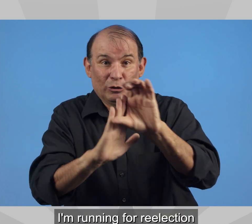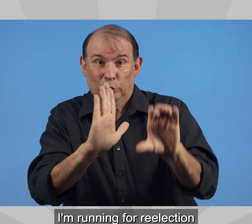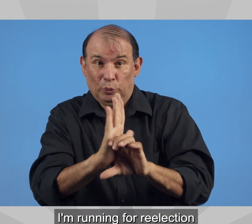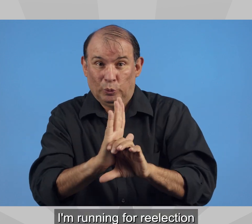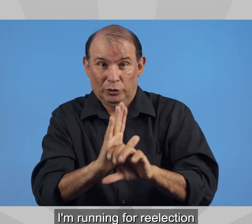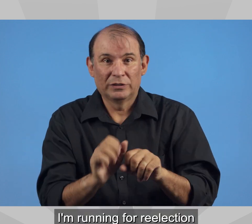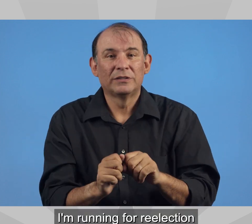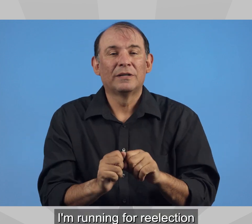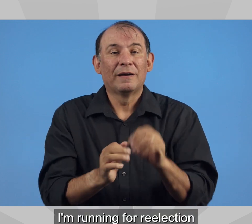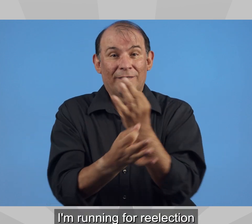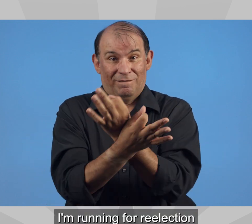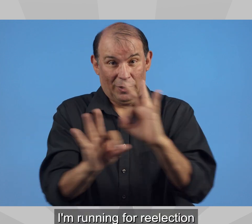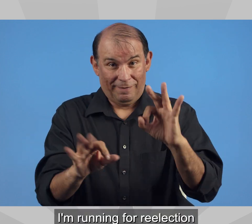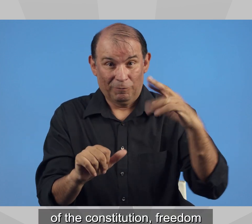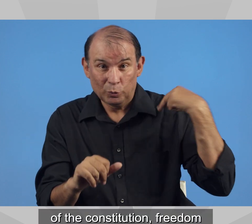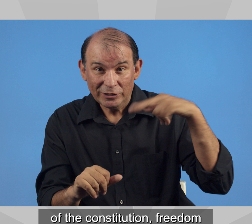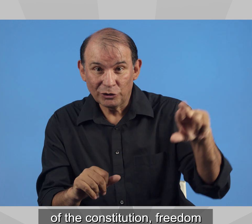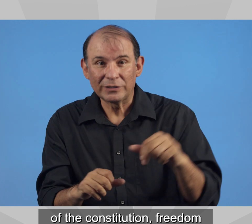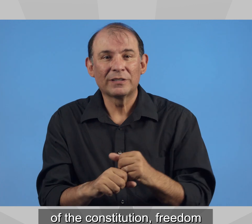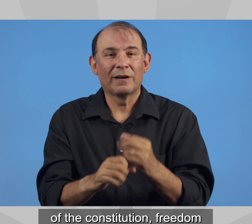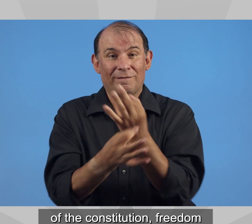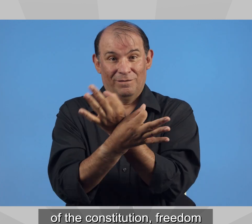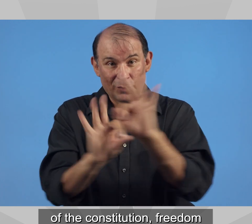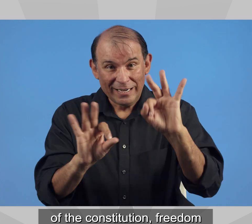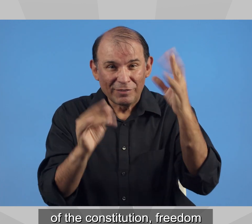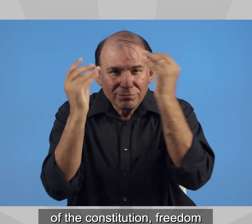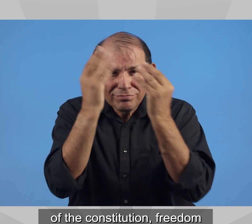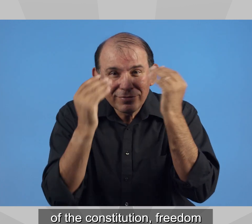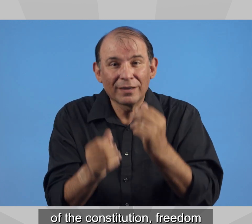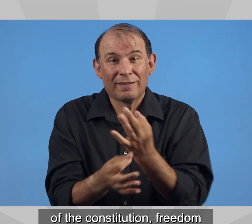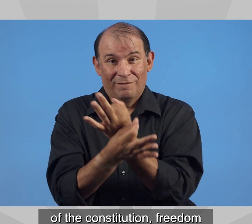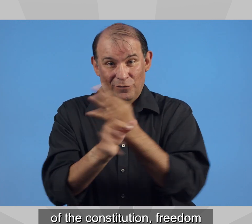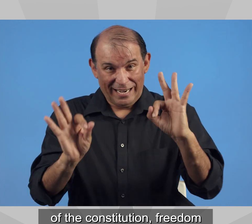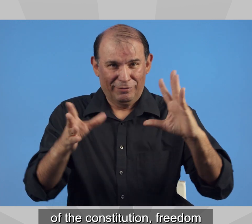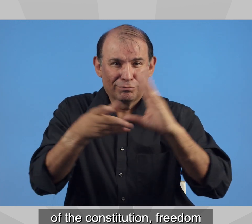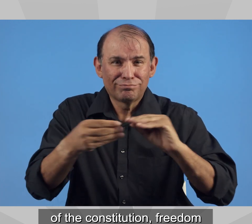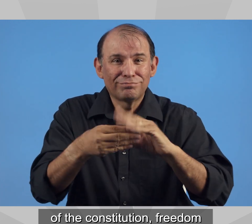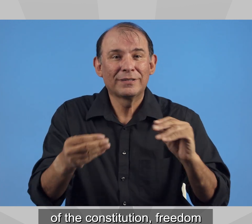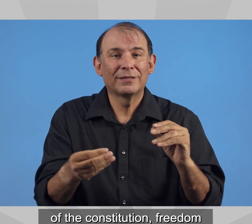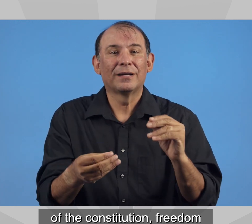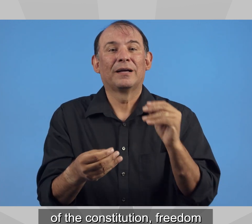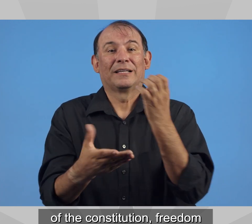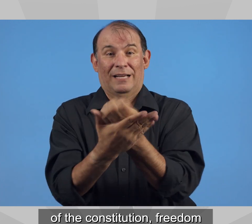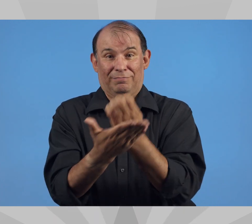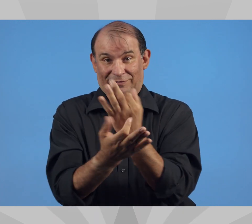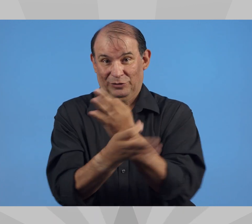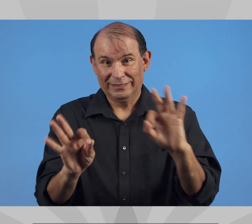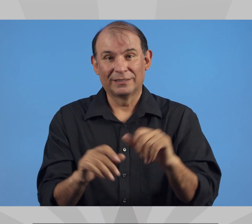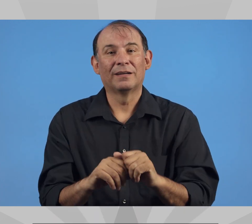I'm running for re-election to defend the values of the Constitution: freedom of speech, economic